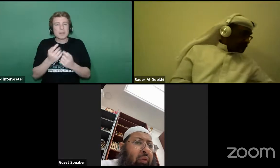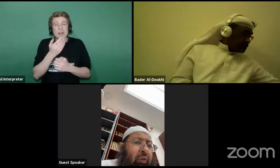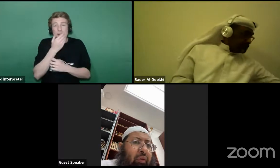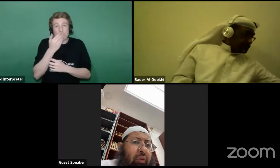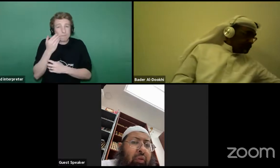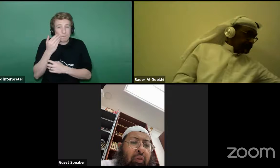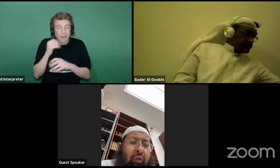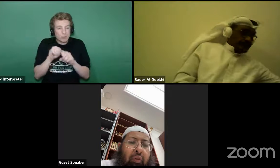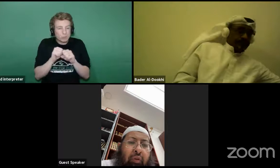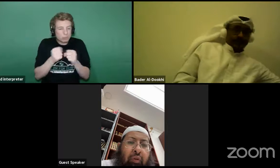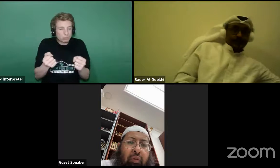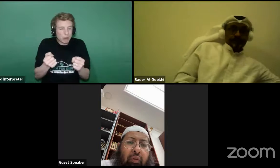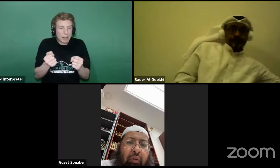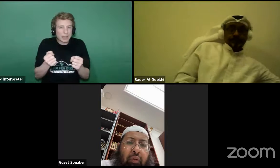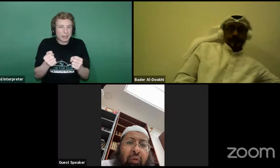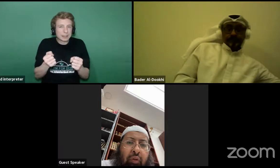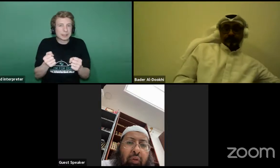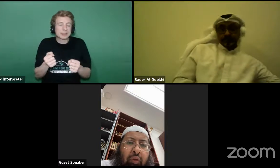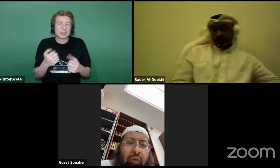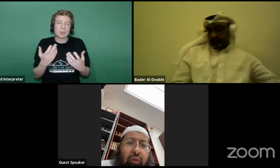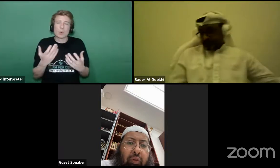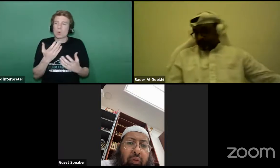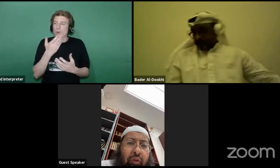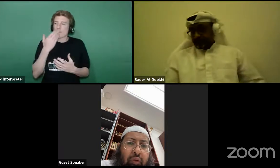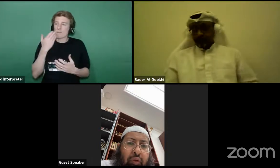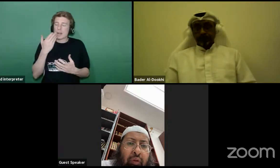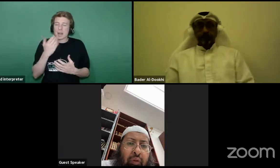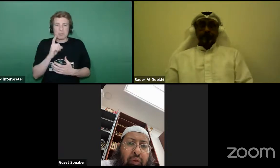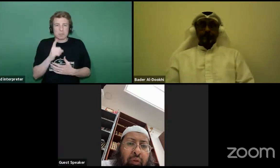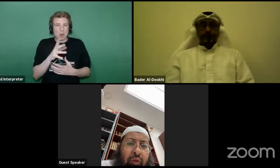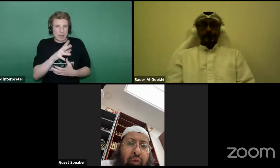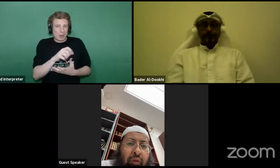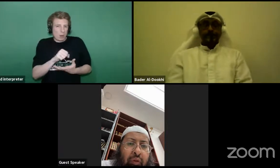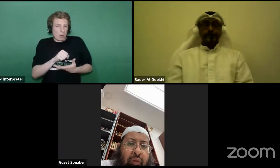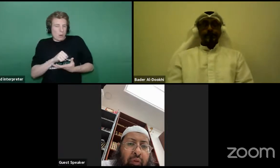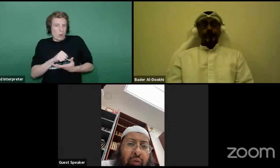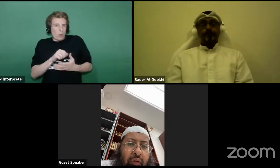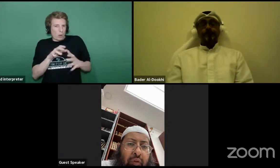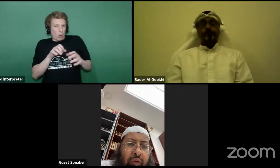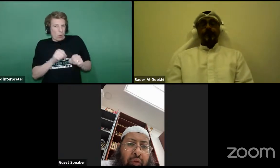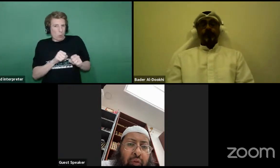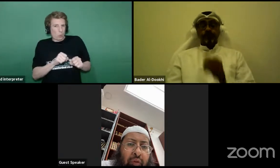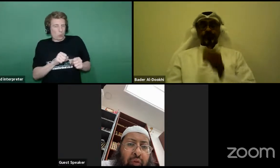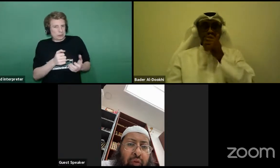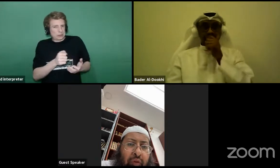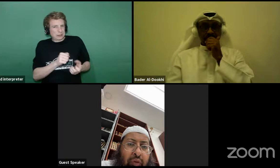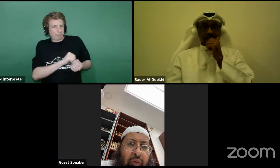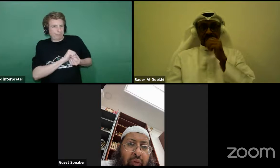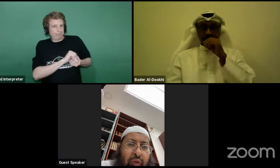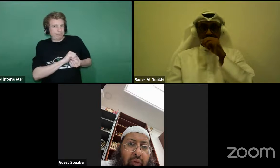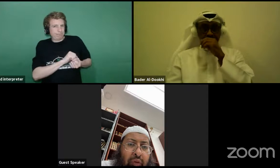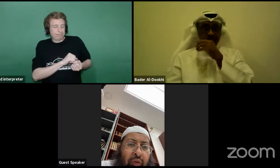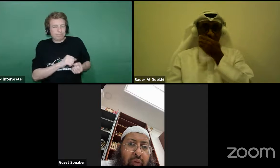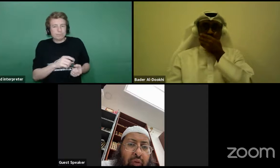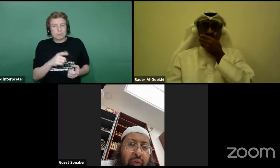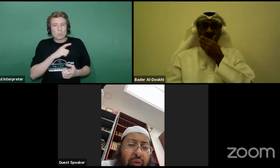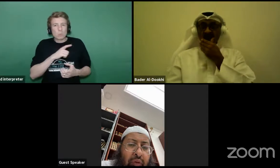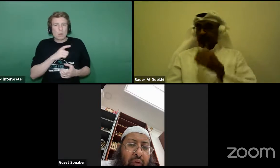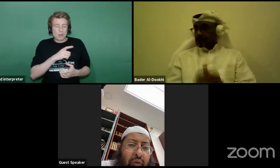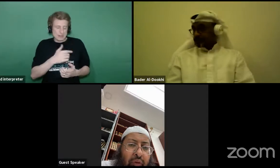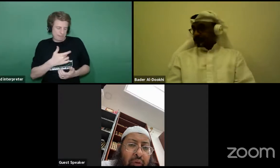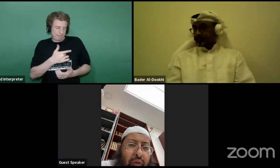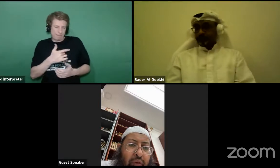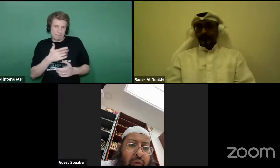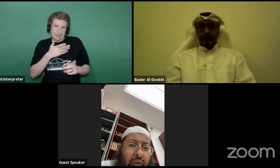And it's a withholding that's done with the intention of seeking nearness to Allah the Most High